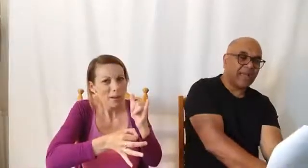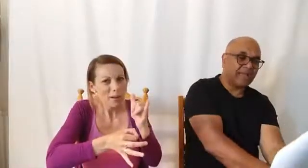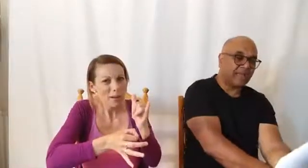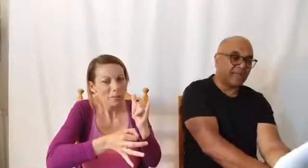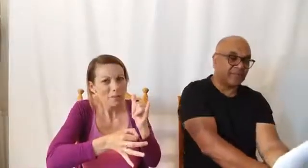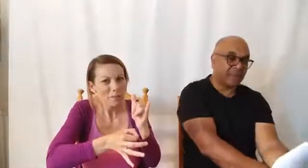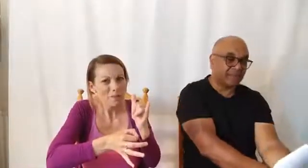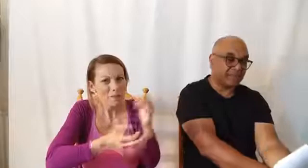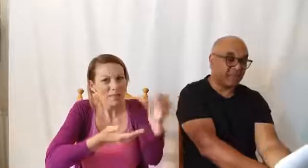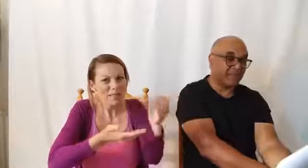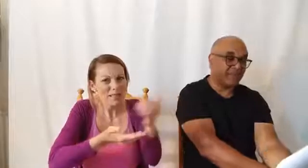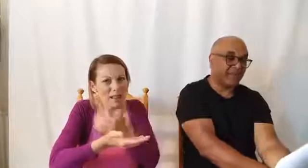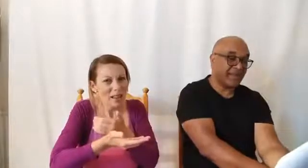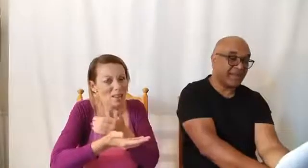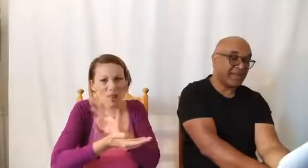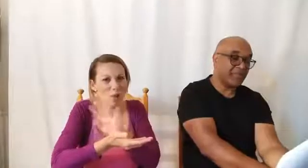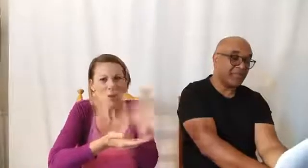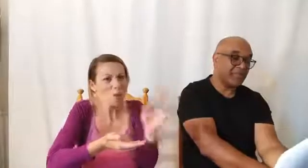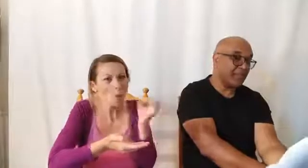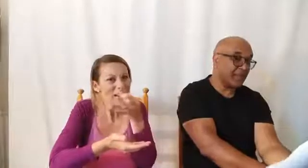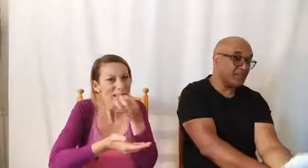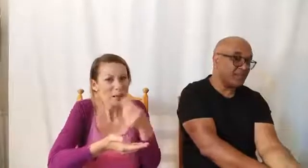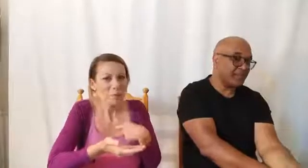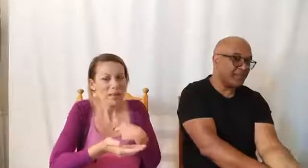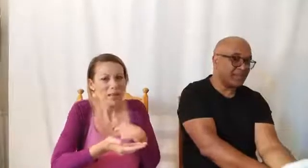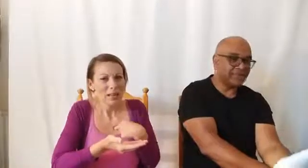even a bit dopey for thinking he could be a big, strong barnacle.